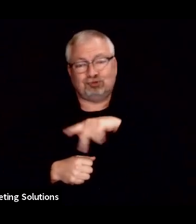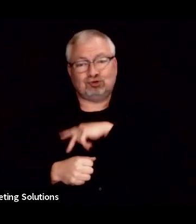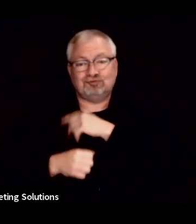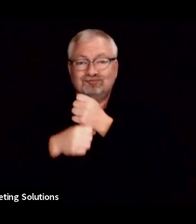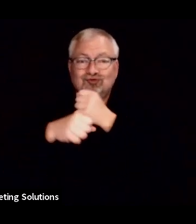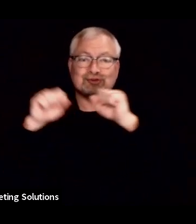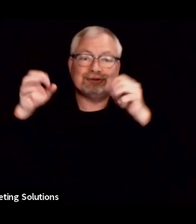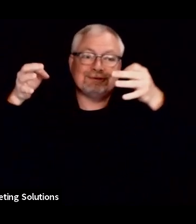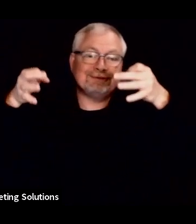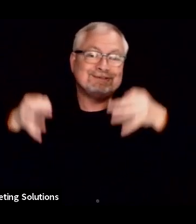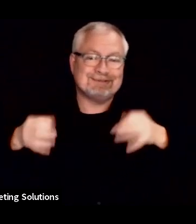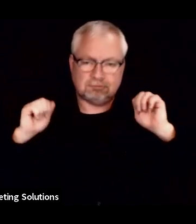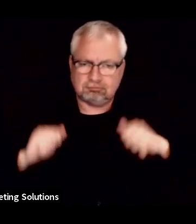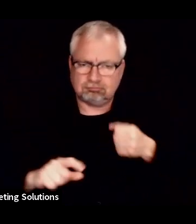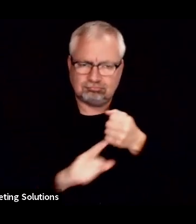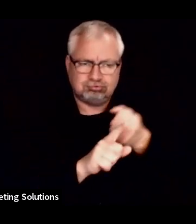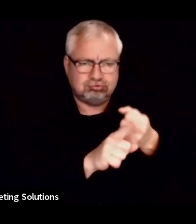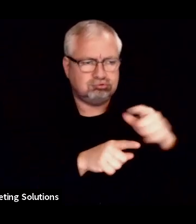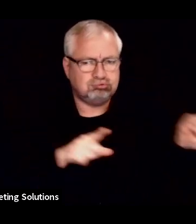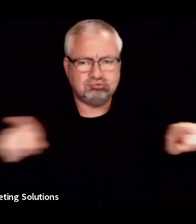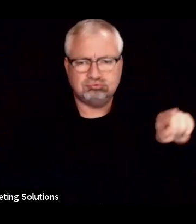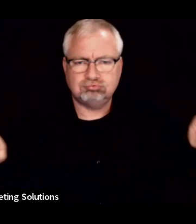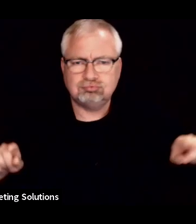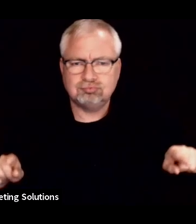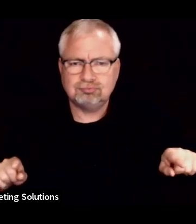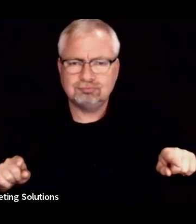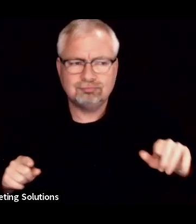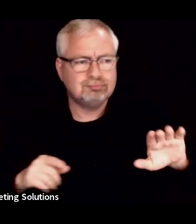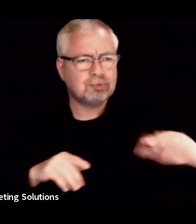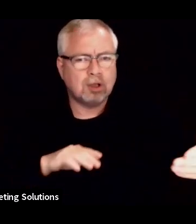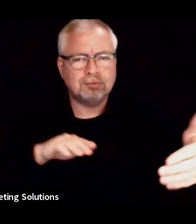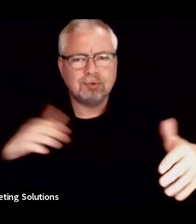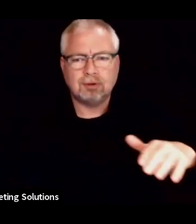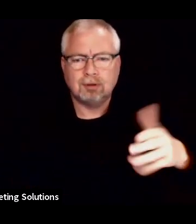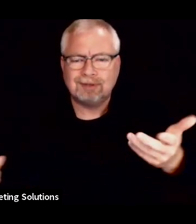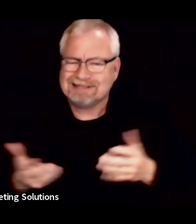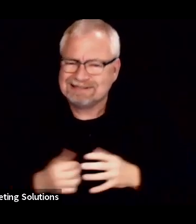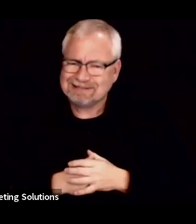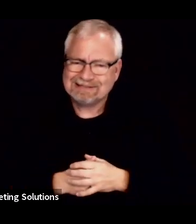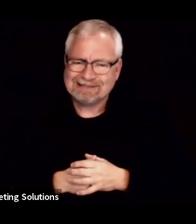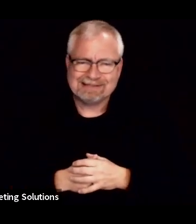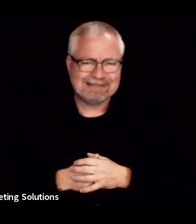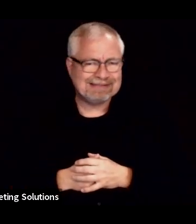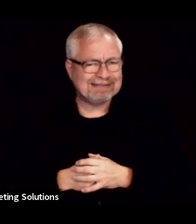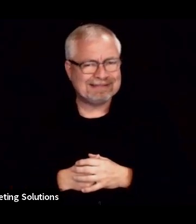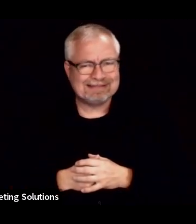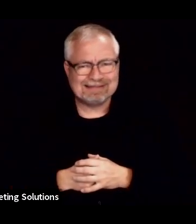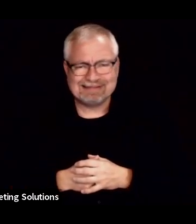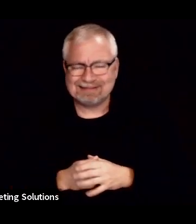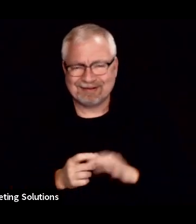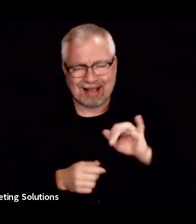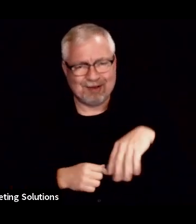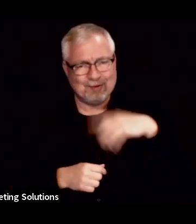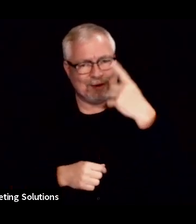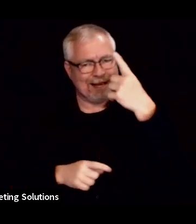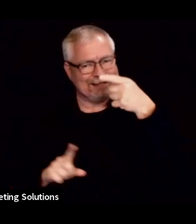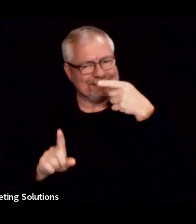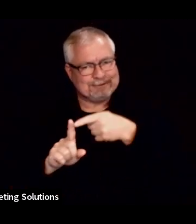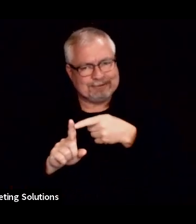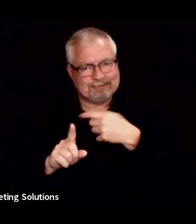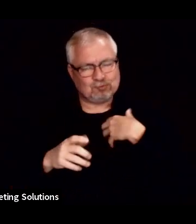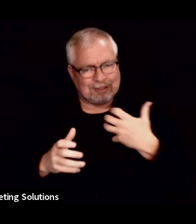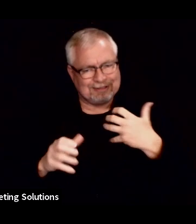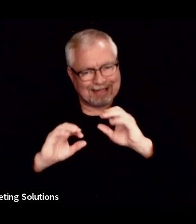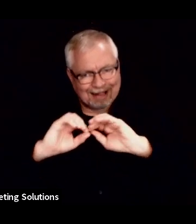certainly, I think that is one of the things that has gotten clearer in recent weeks. The consensus